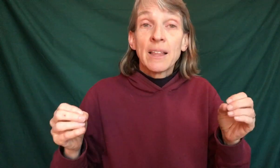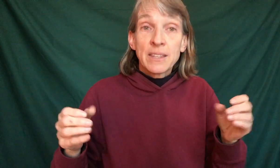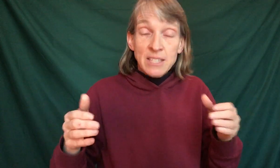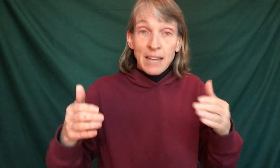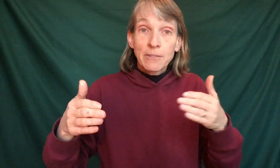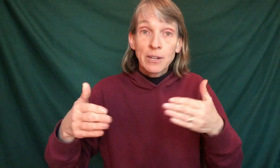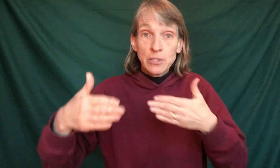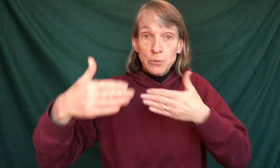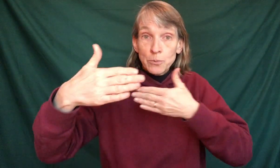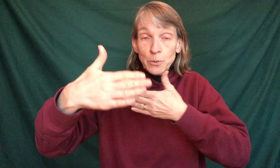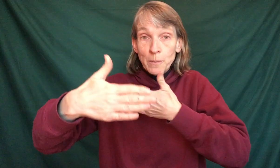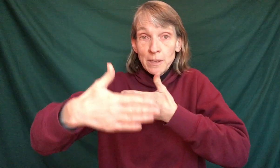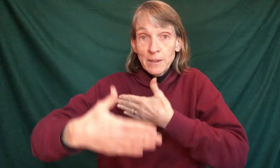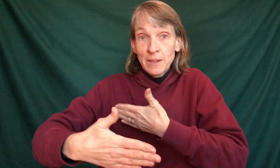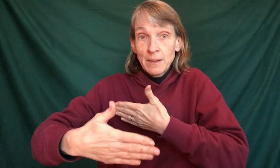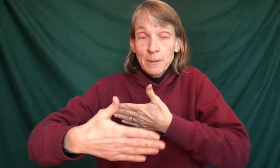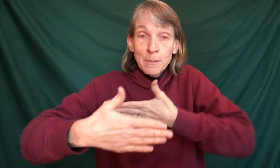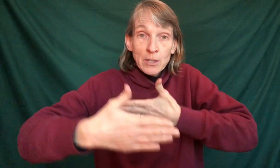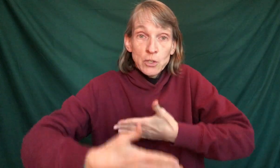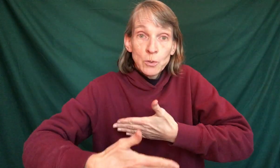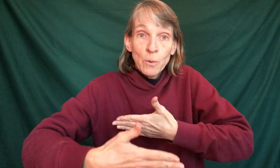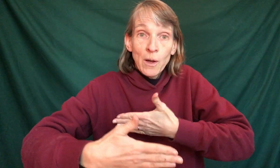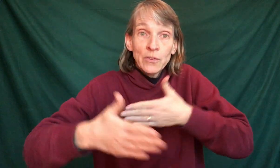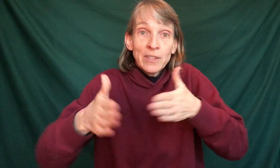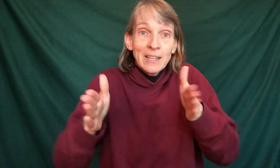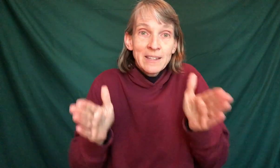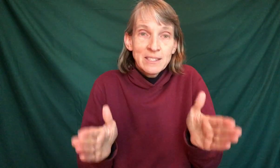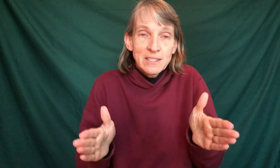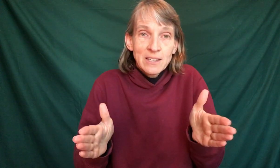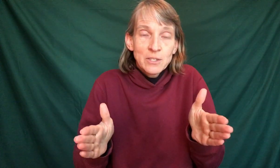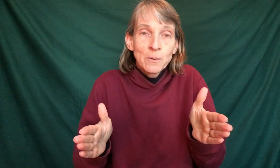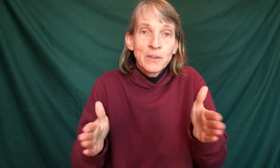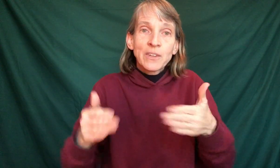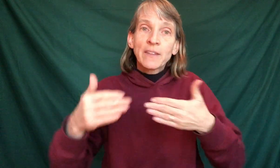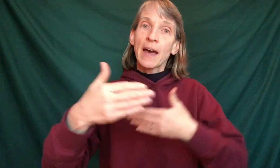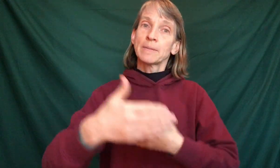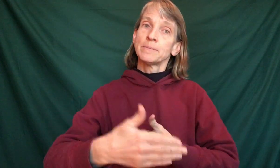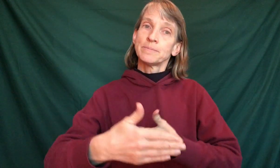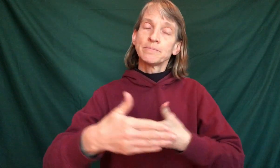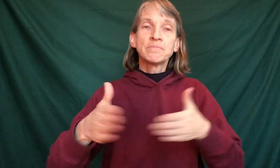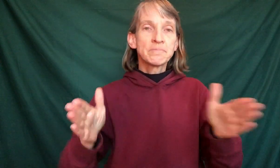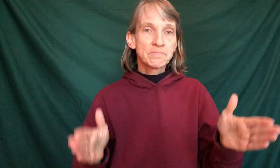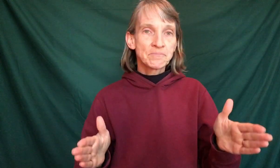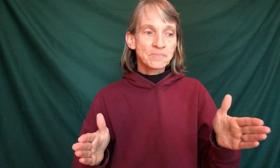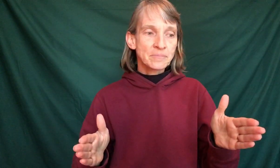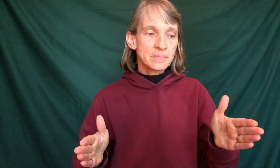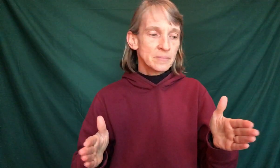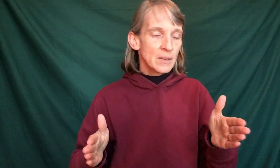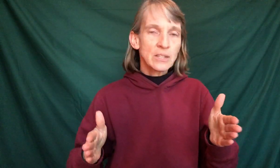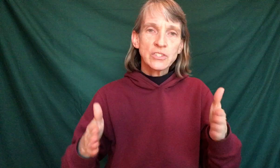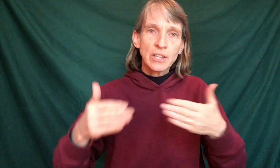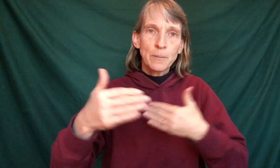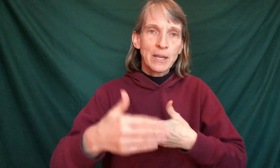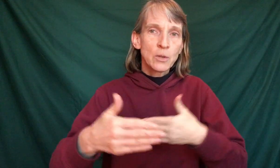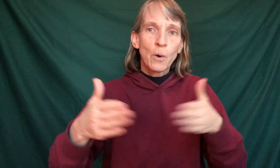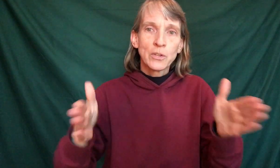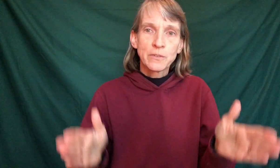The sign for his room, you make 2 walls like this and 2 walls like that. Just like you're making the walls of a